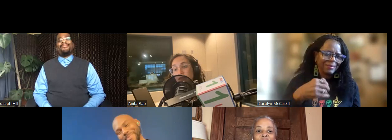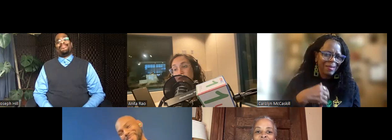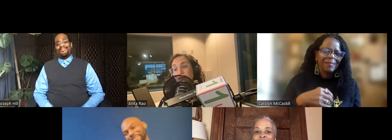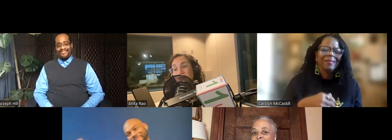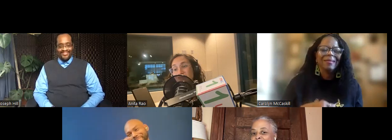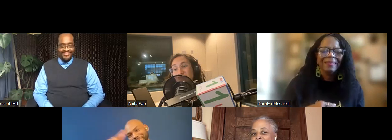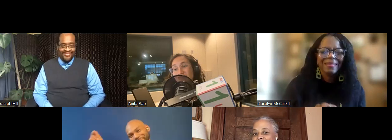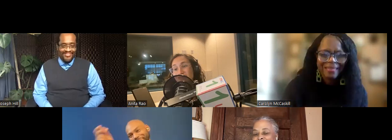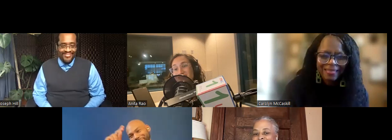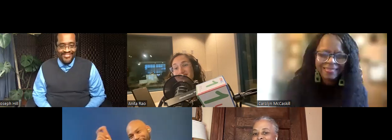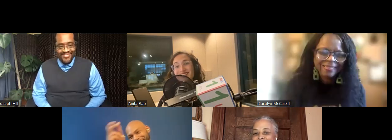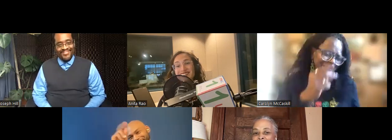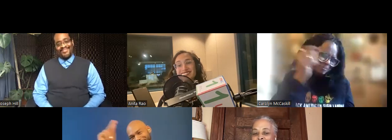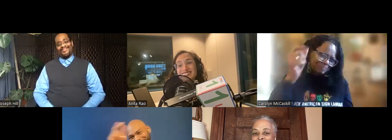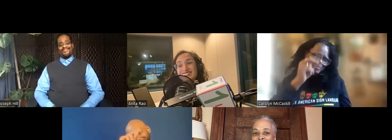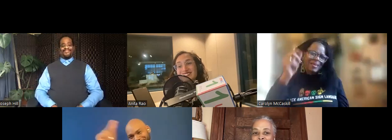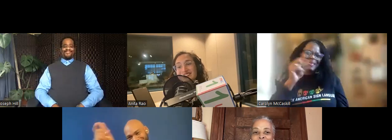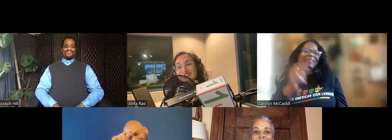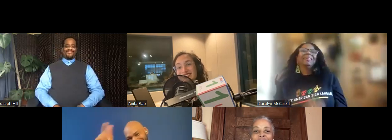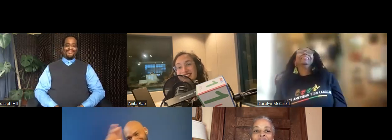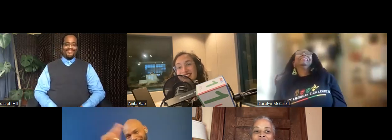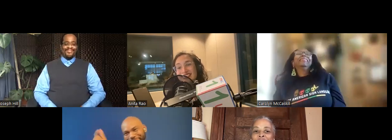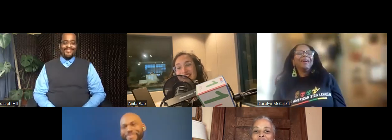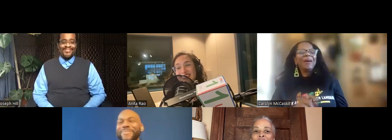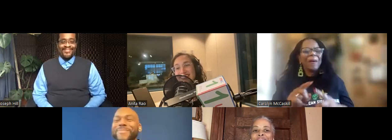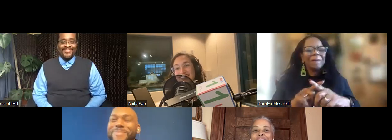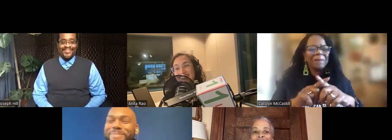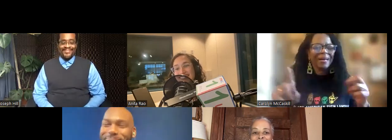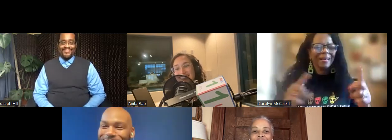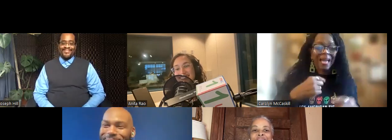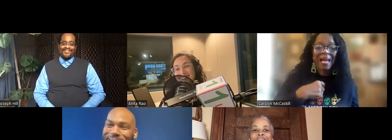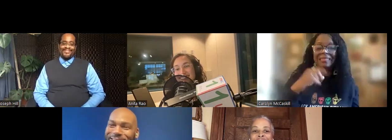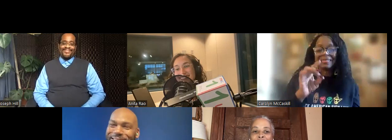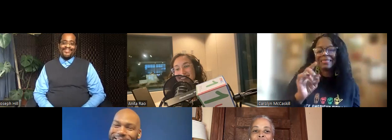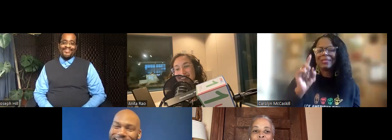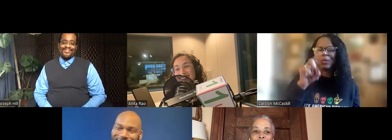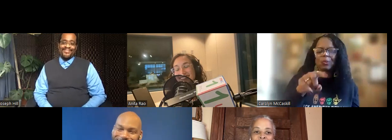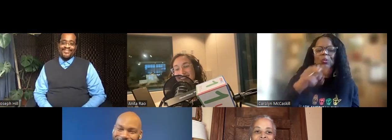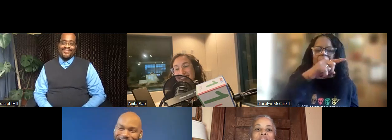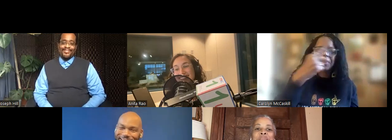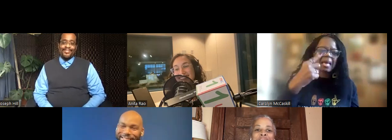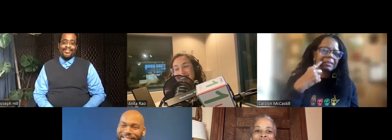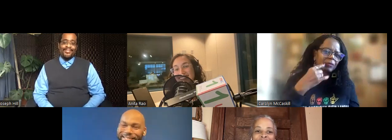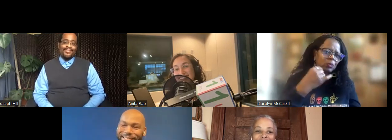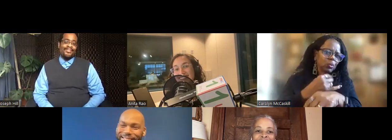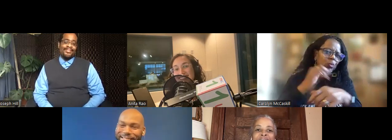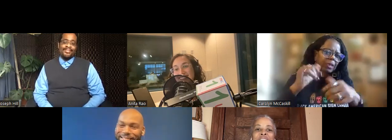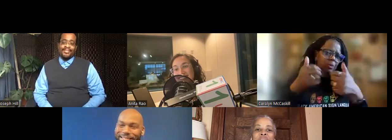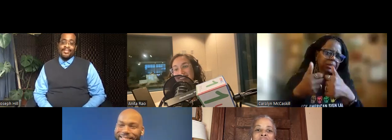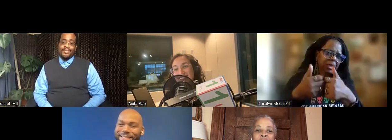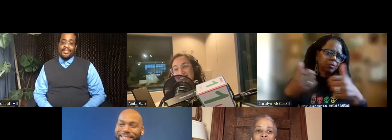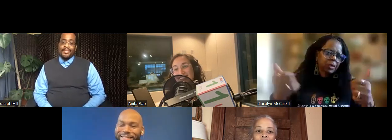And I know that I don't look like I went to school that long ago. Yes, snaps up for me, but I